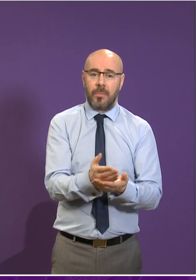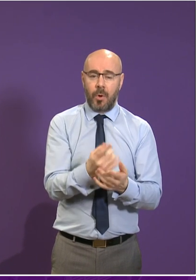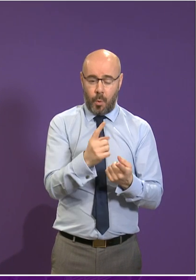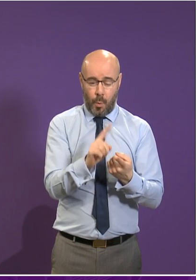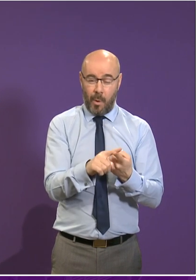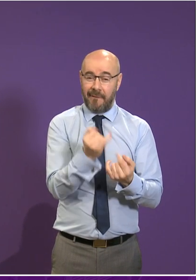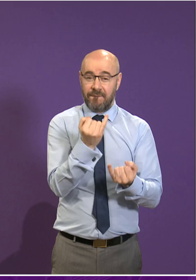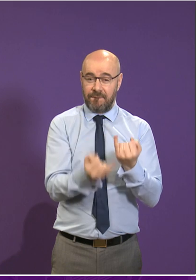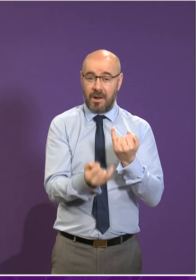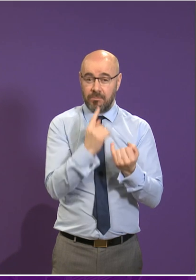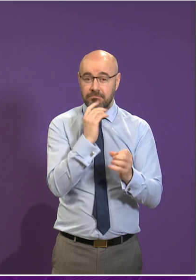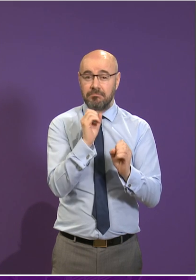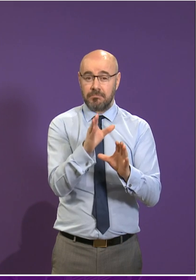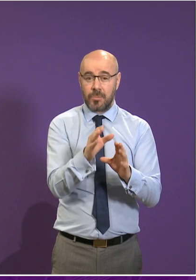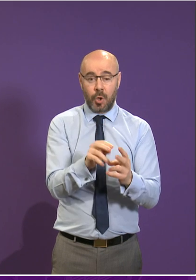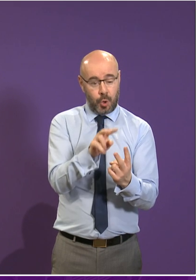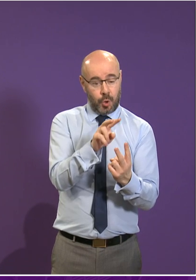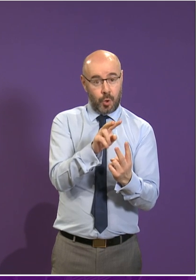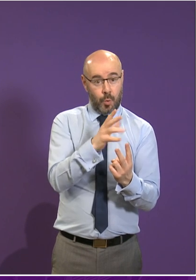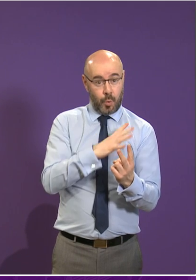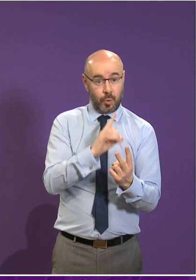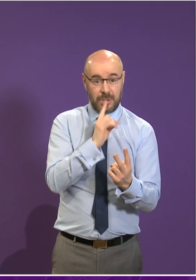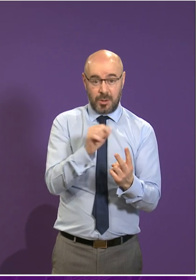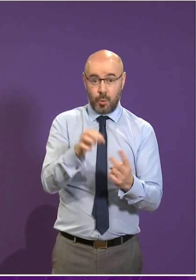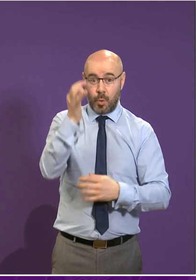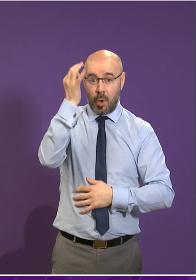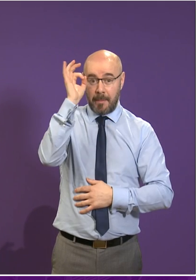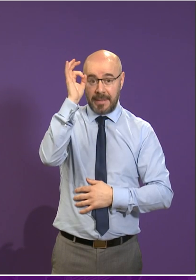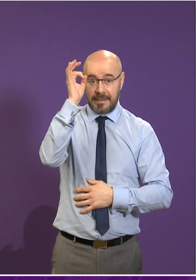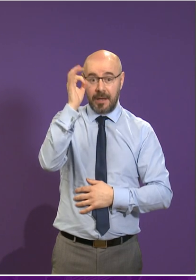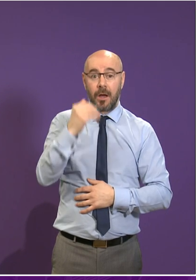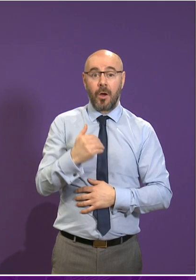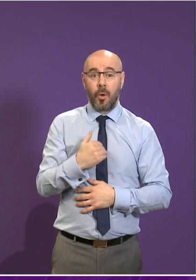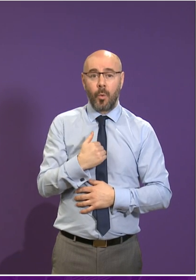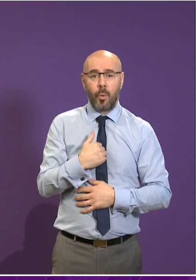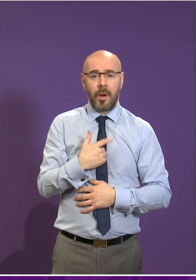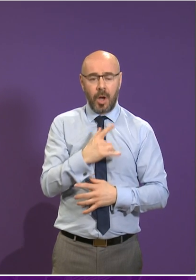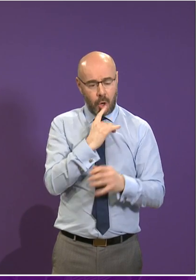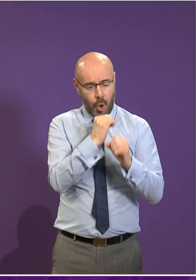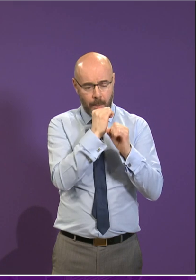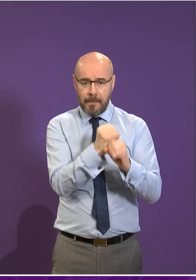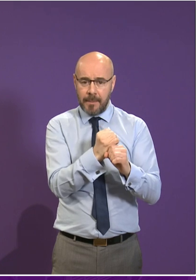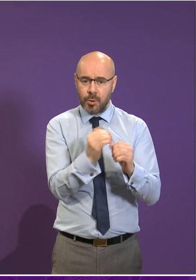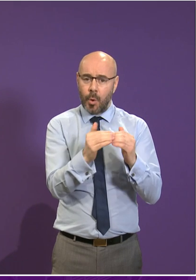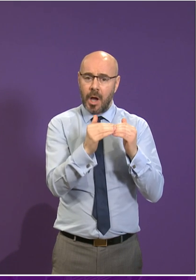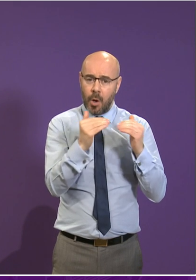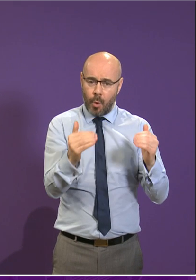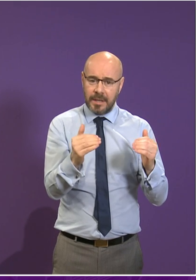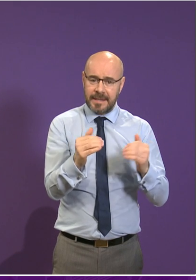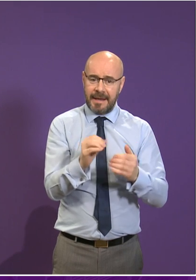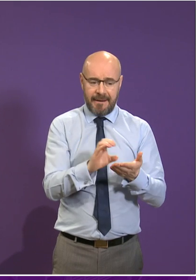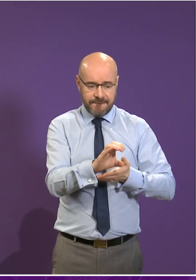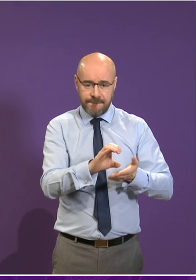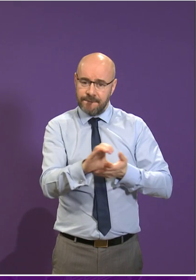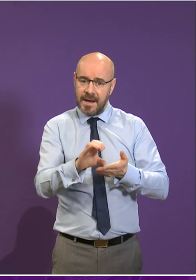note, convener, I just want to highlight to committee that we have maintained our commitment to equality investment over this